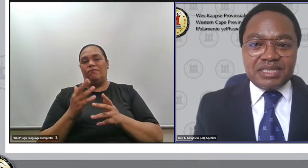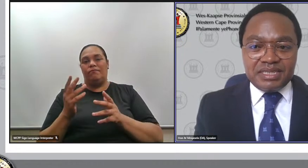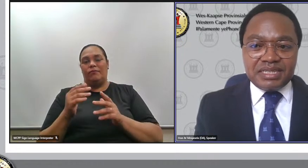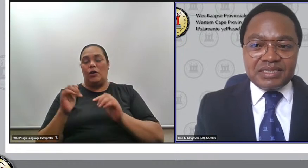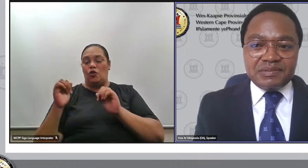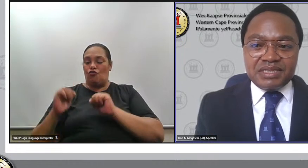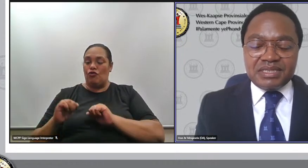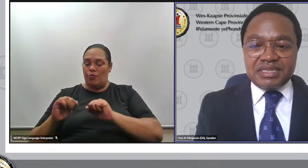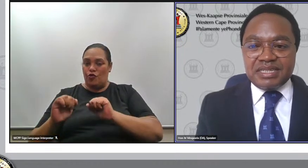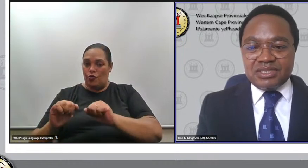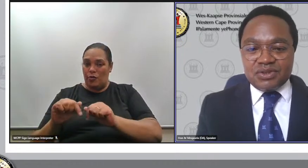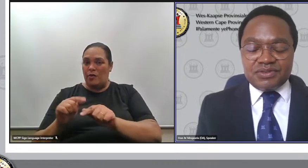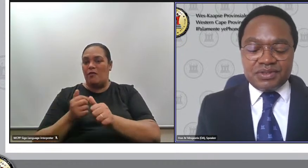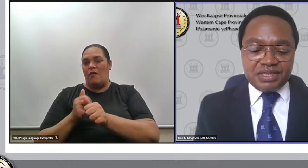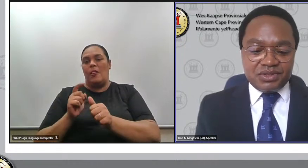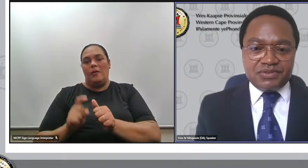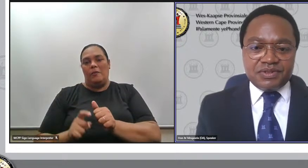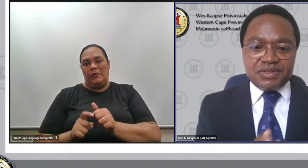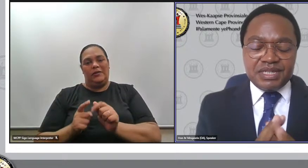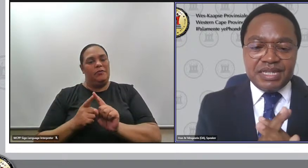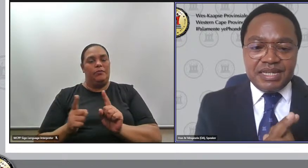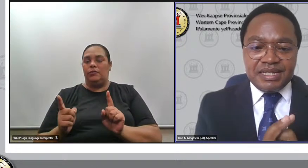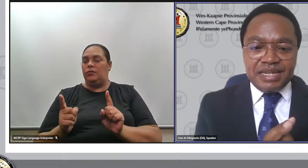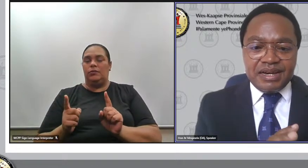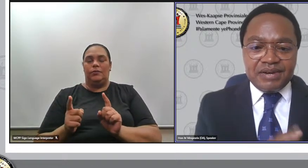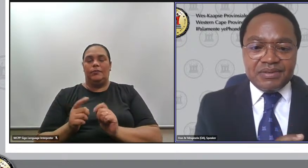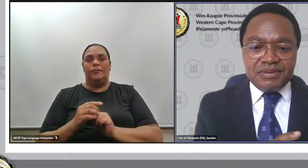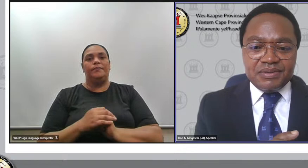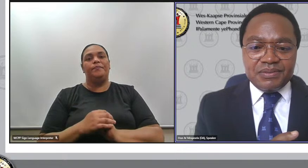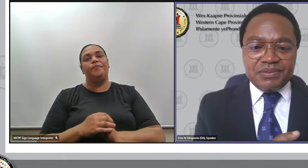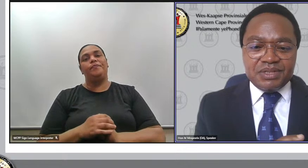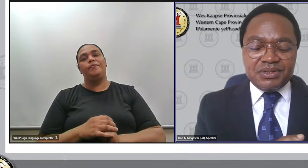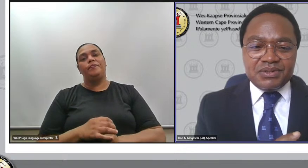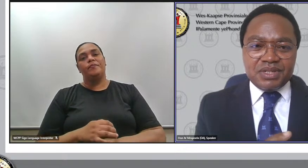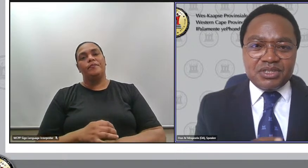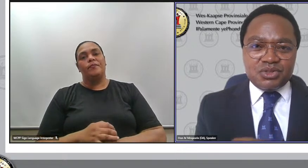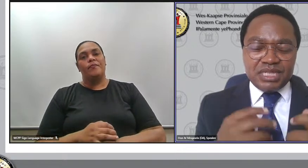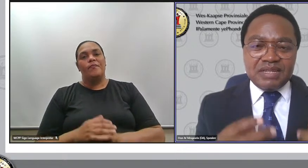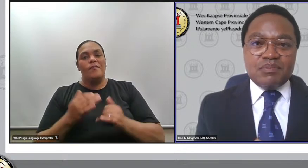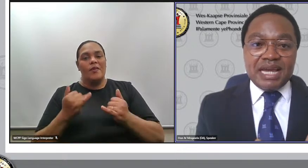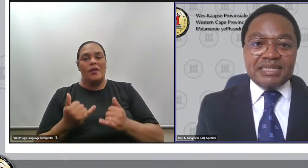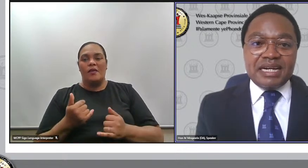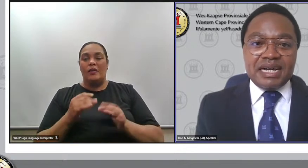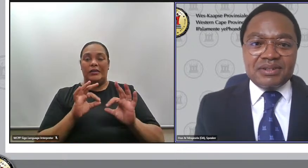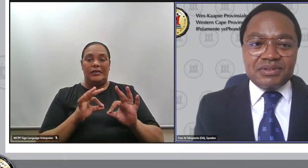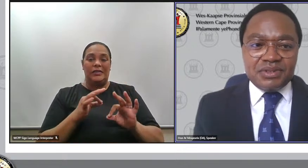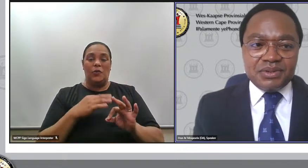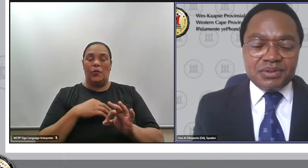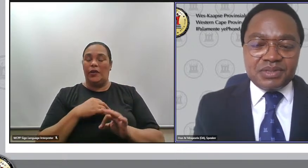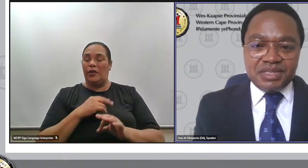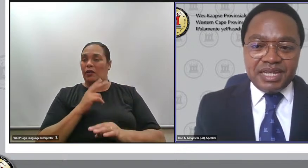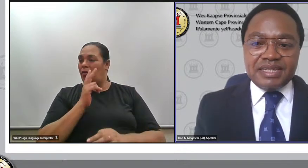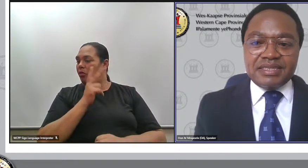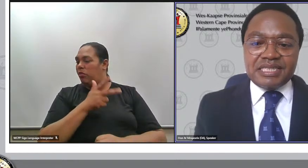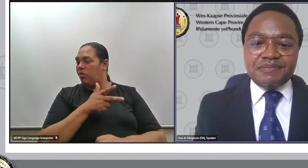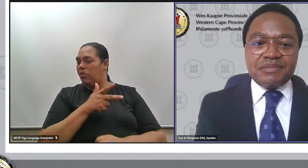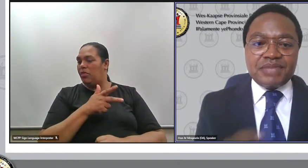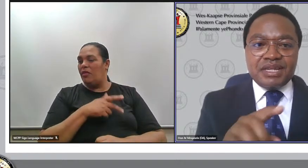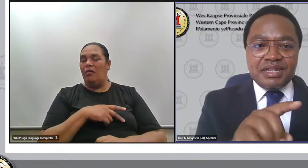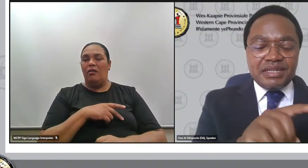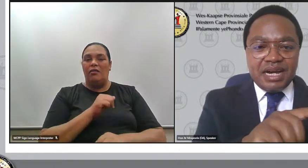agreements, trade agreements, and so forth and so forth. Now, we don't want to turn a blind eye on those, and